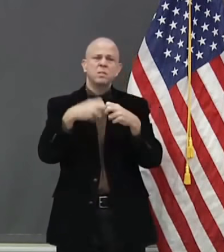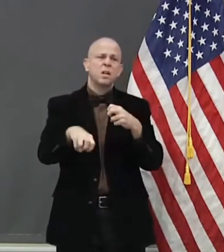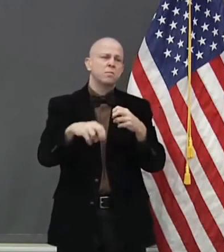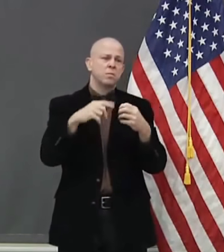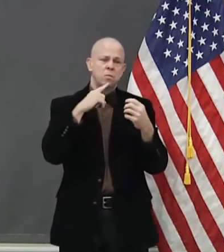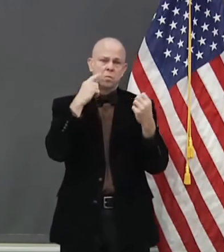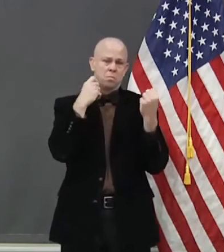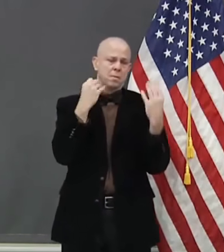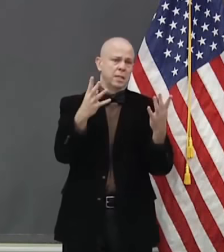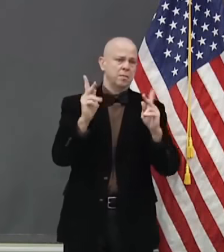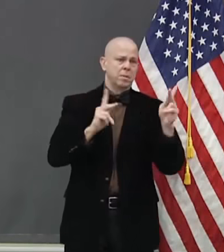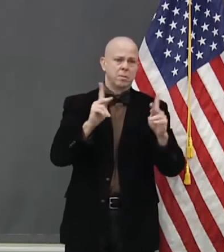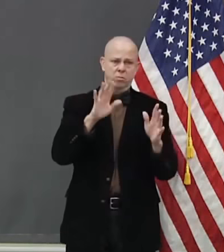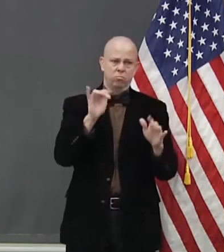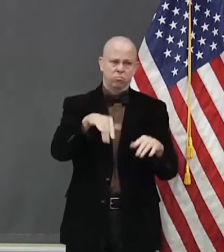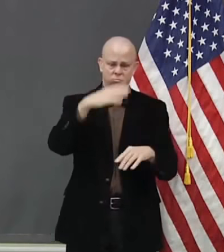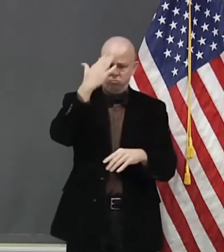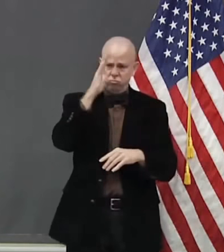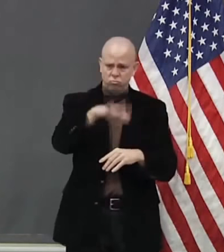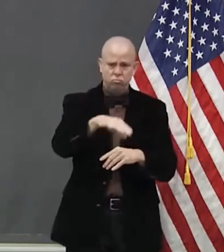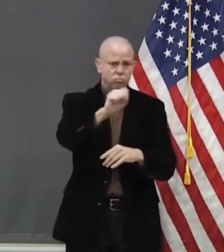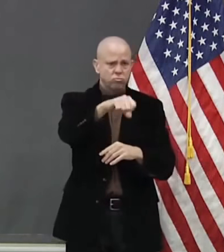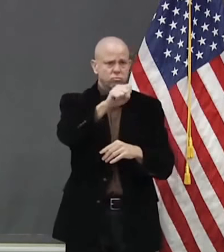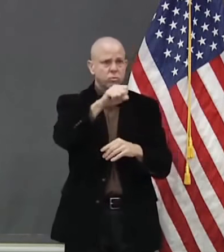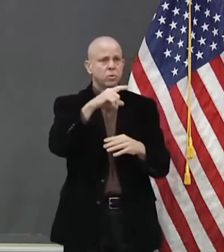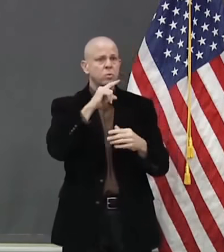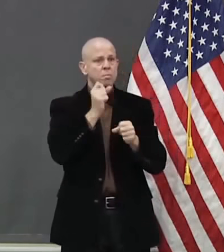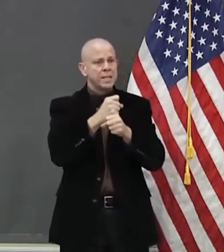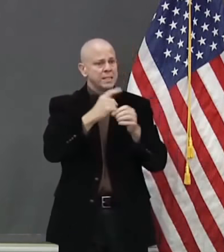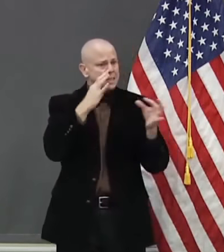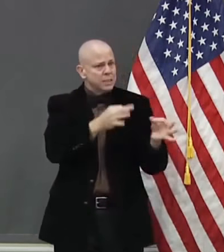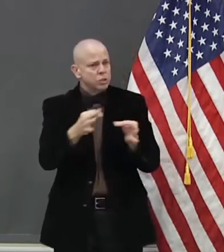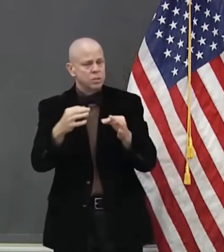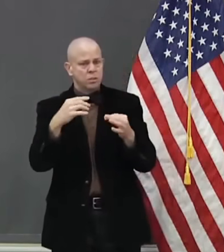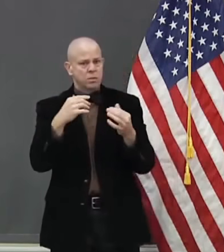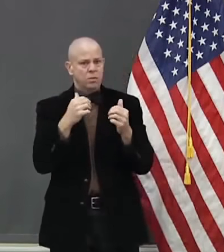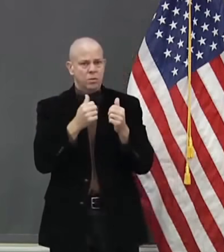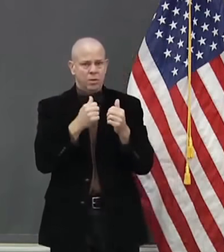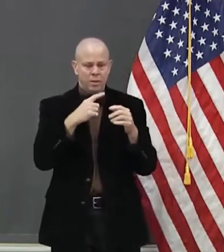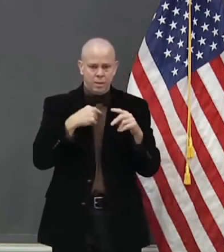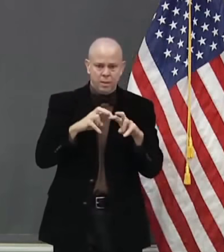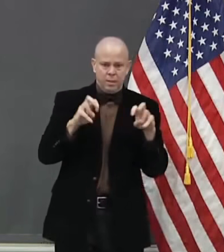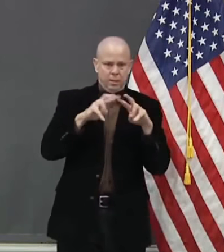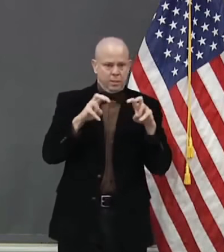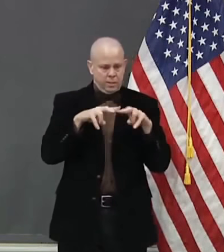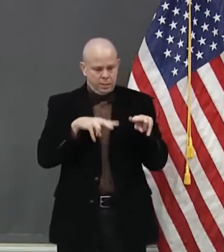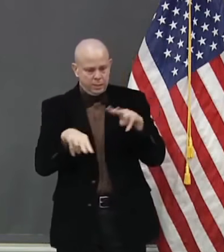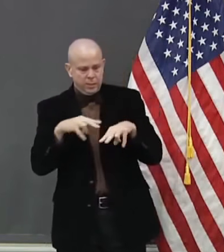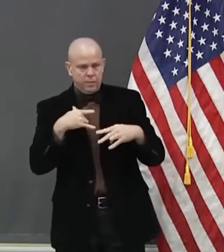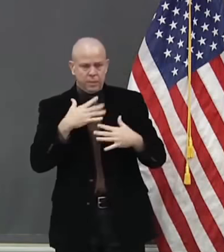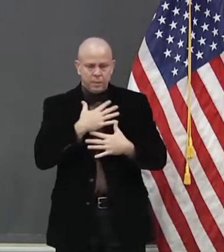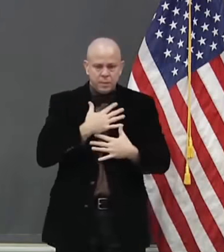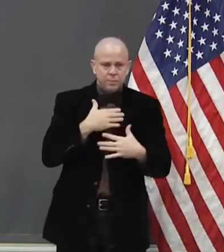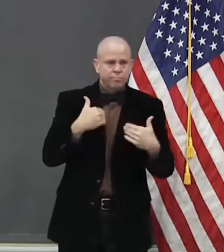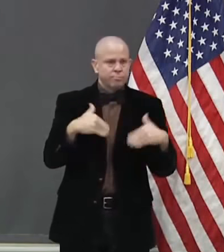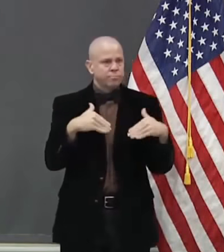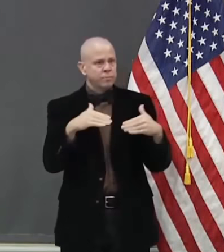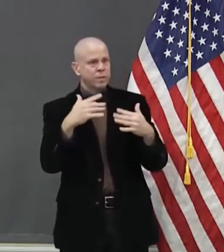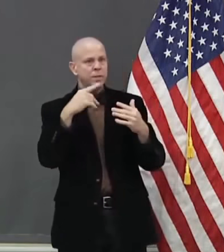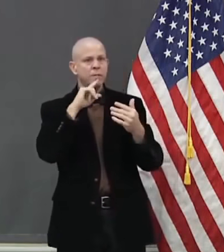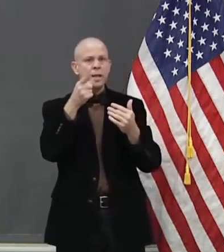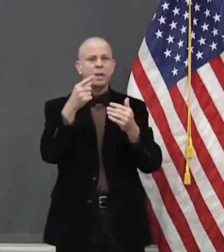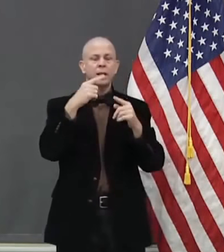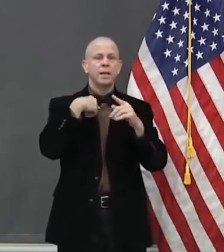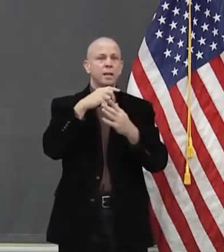people. I do not make these decisions lightly. It keeps me up at night thinking about how